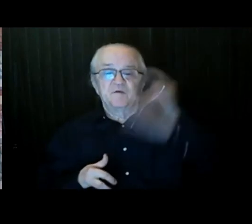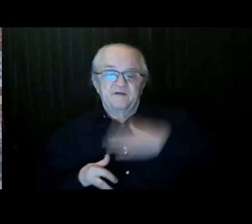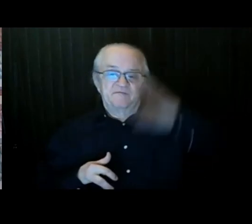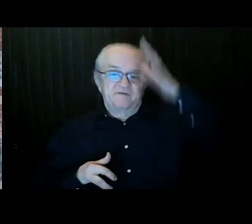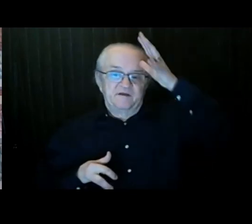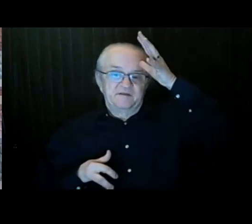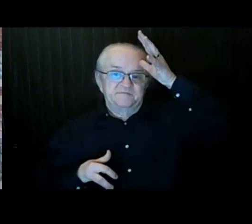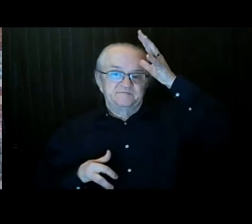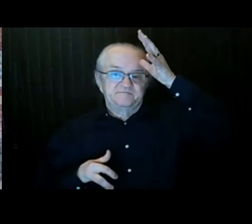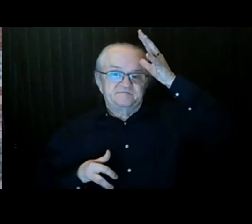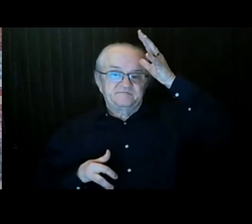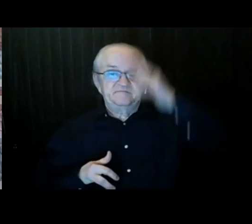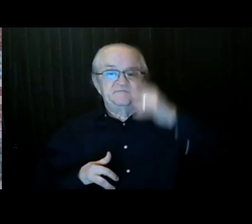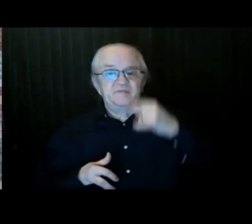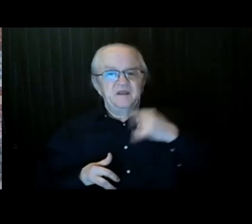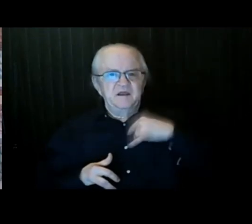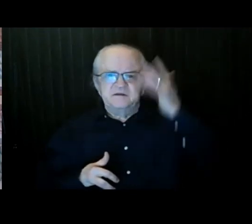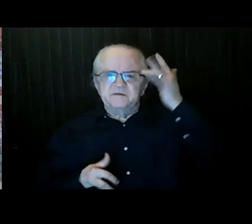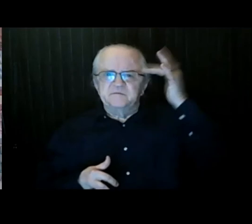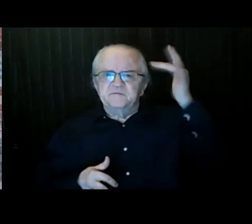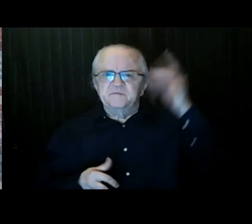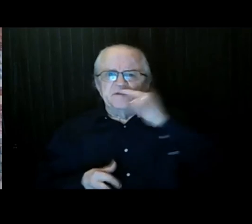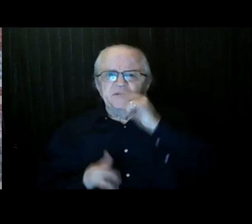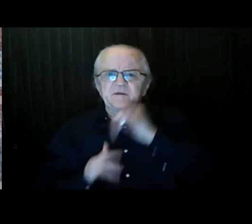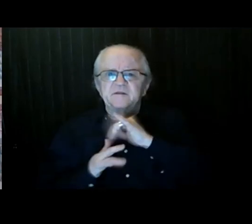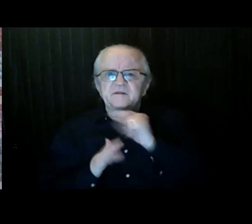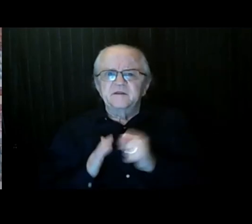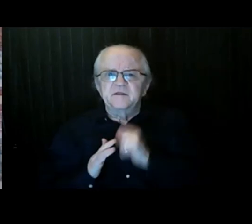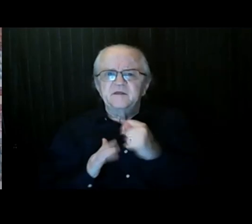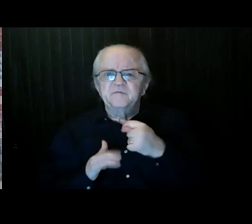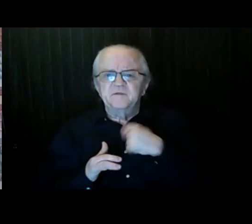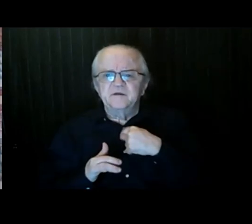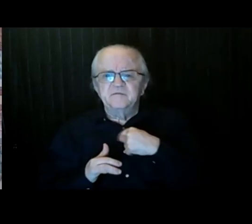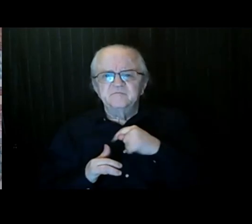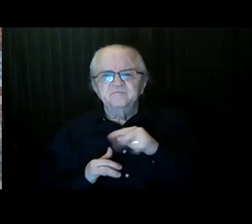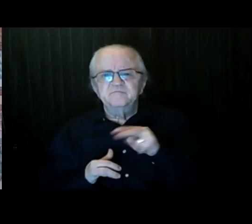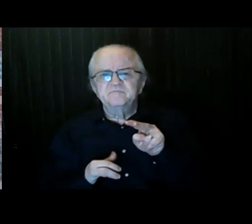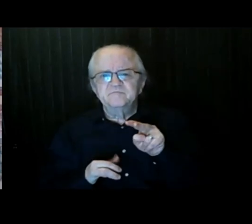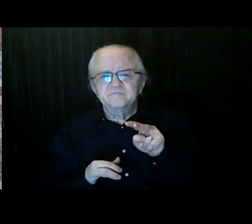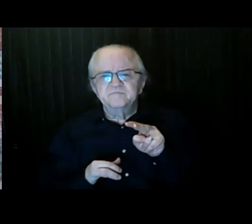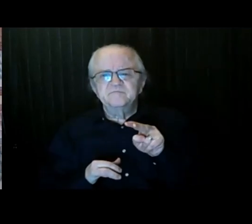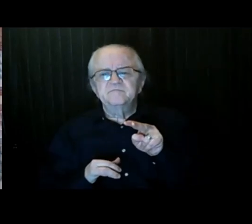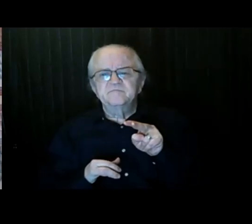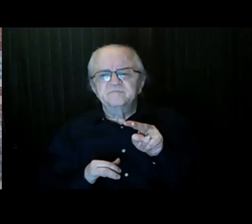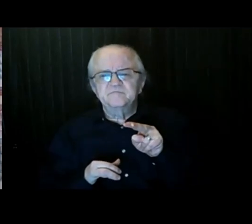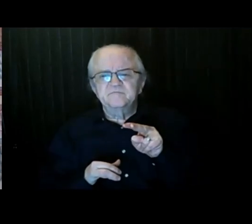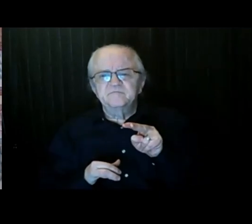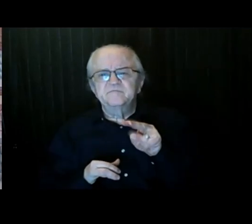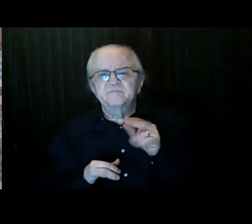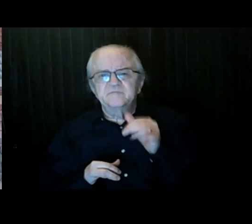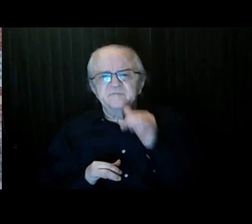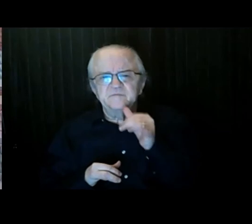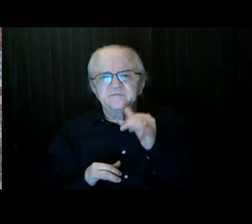I was a pretty precocious kid at the time, and I'm checking off each box, drinking,